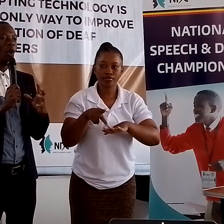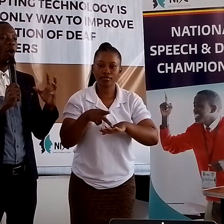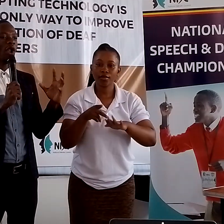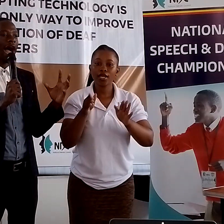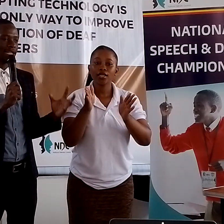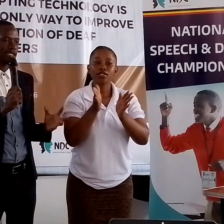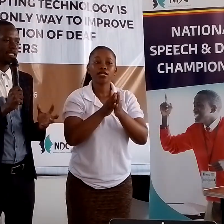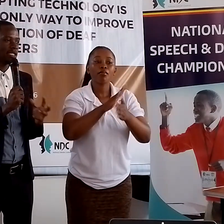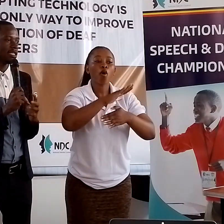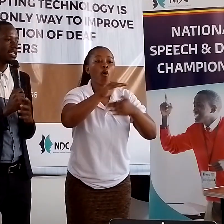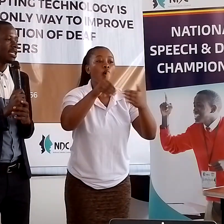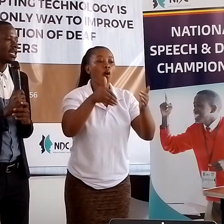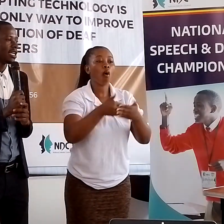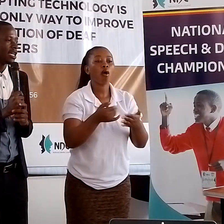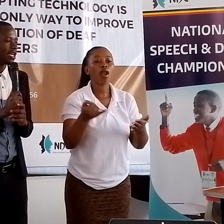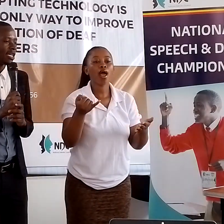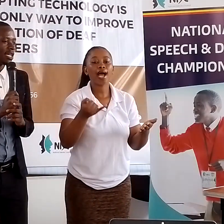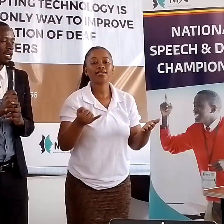and all acts